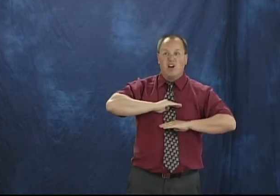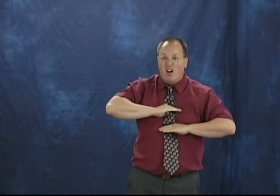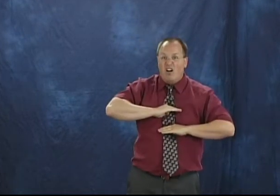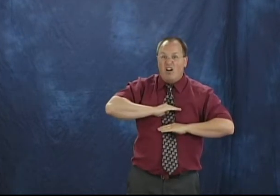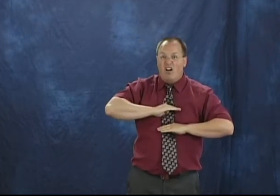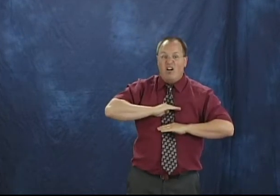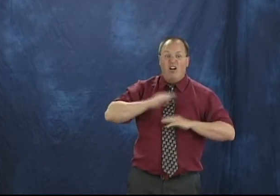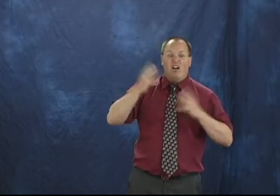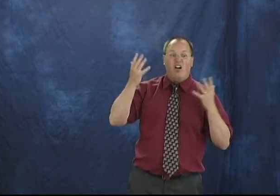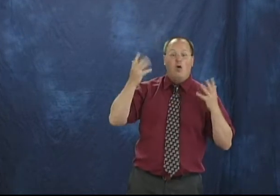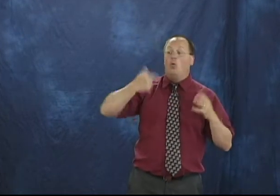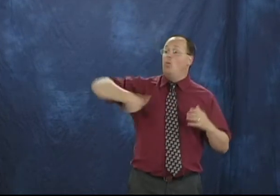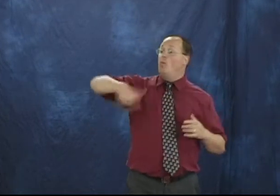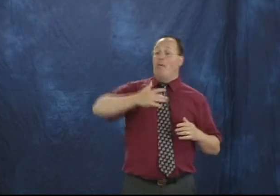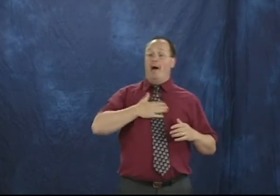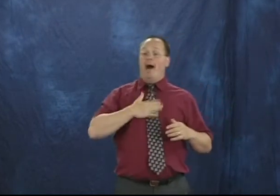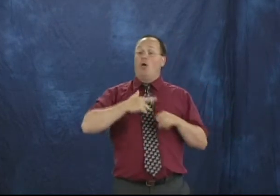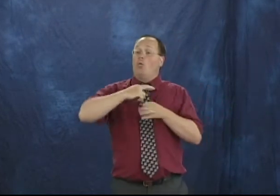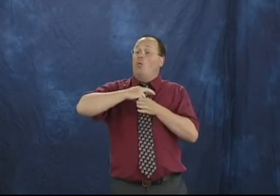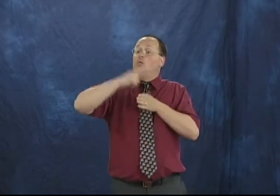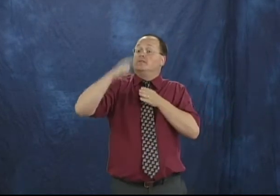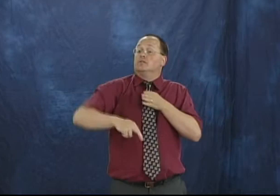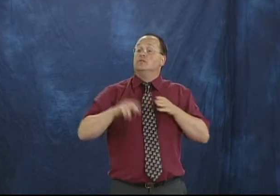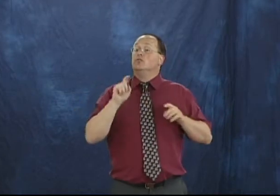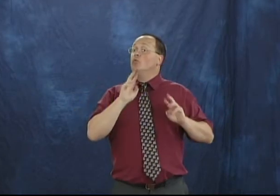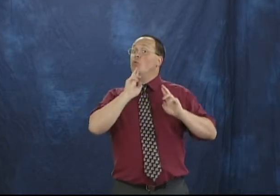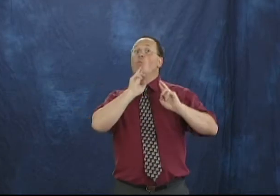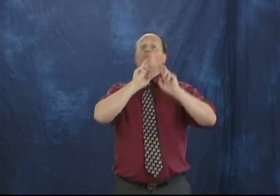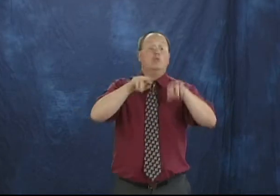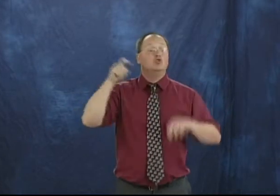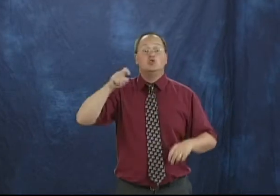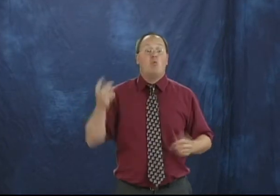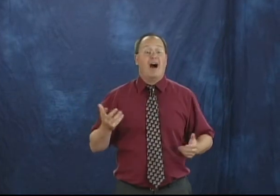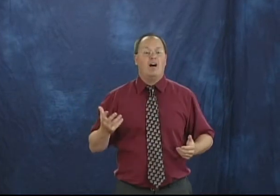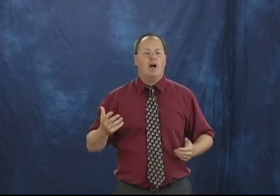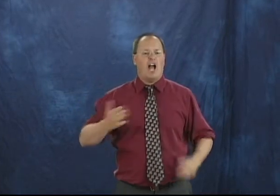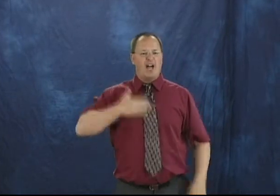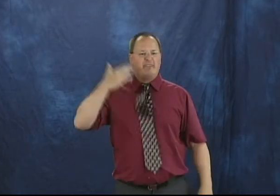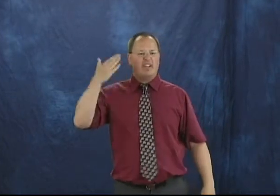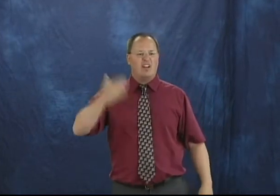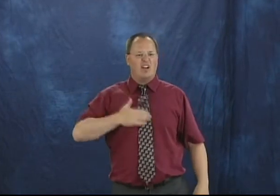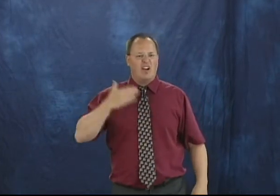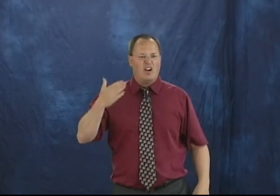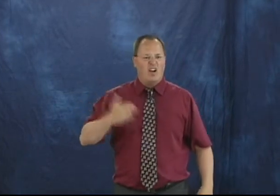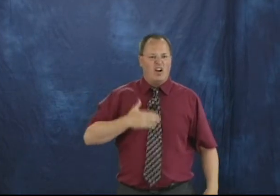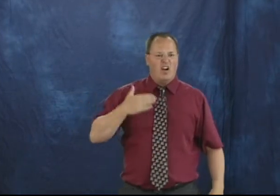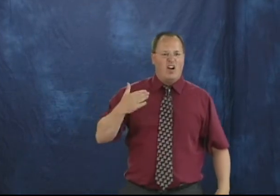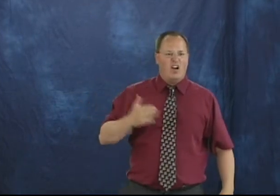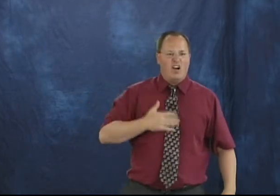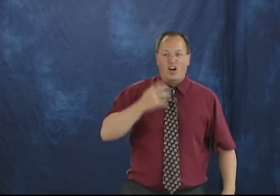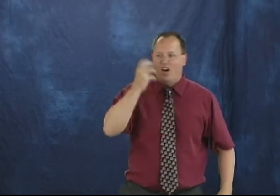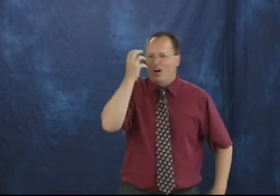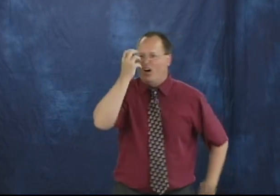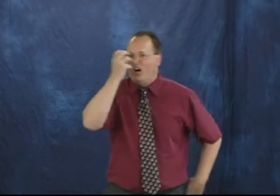It is because God withholds blame for that iniquity that the person is in a state of